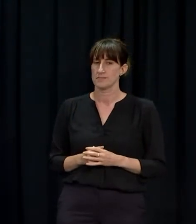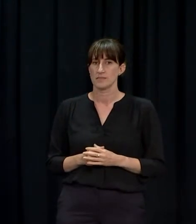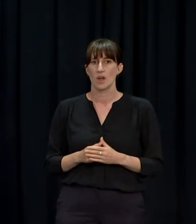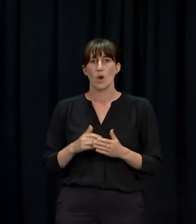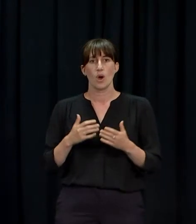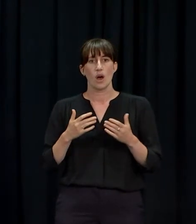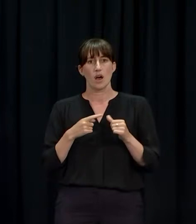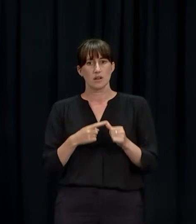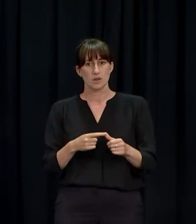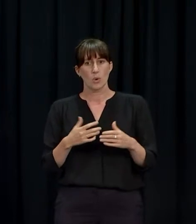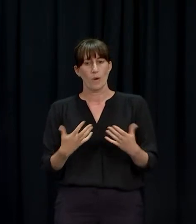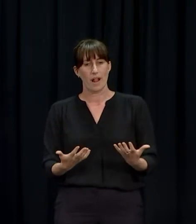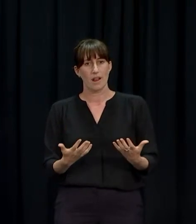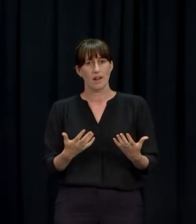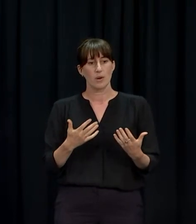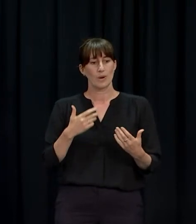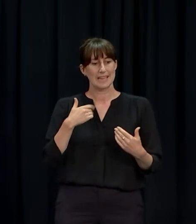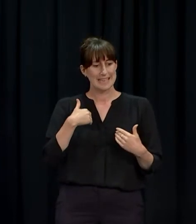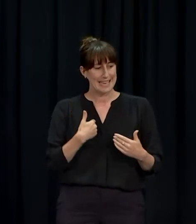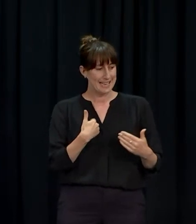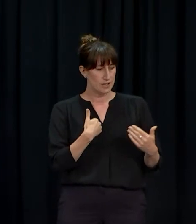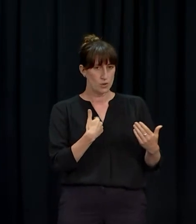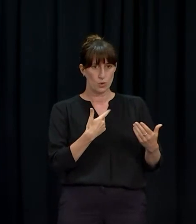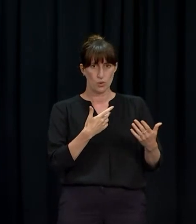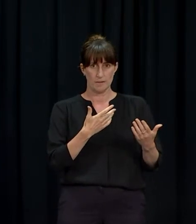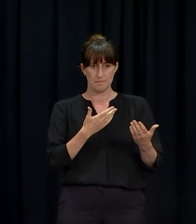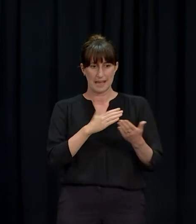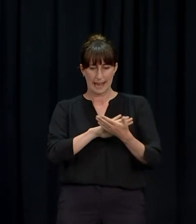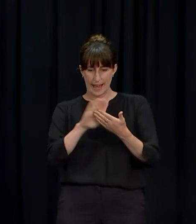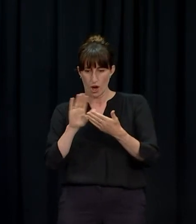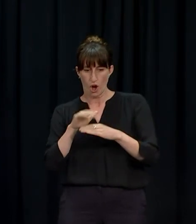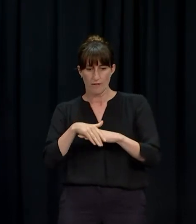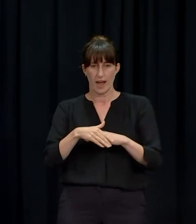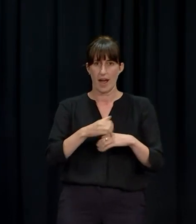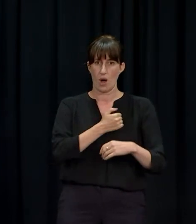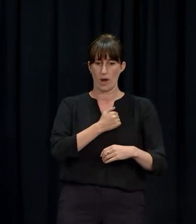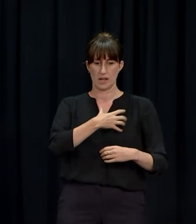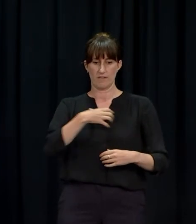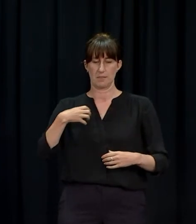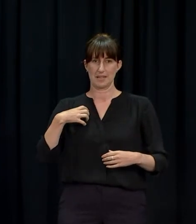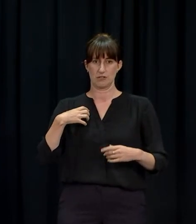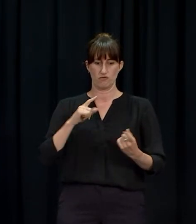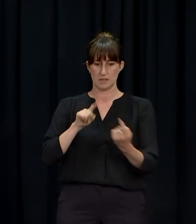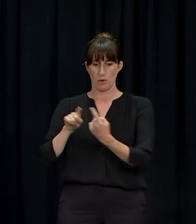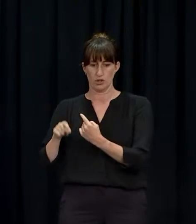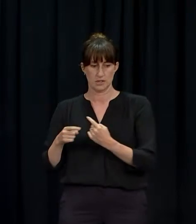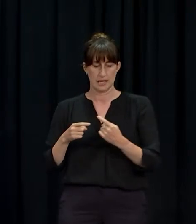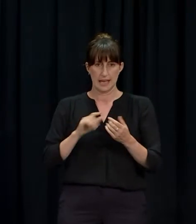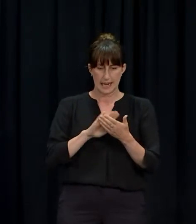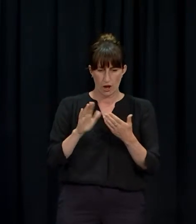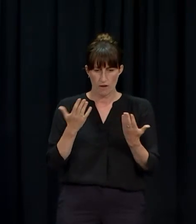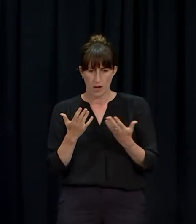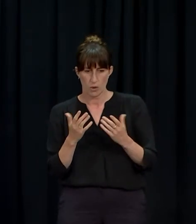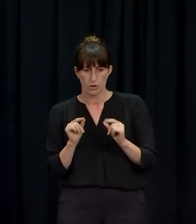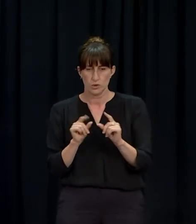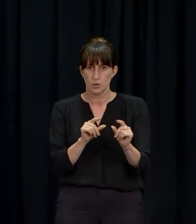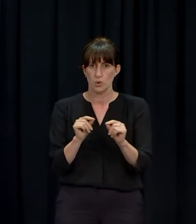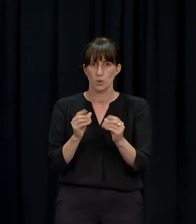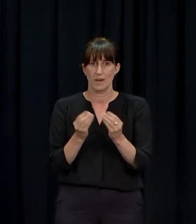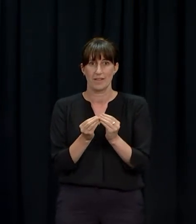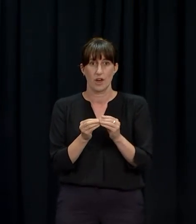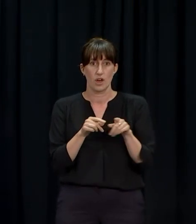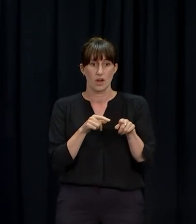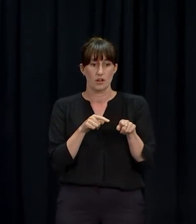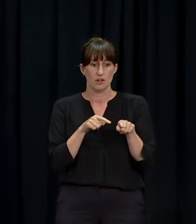oversight of the parts of the government response, the contact tracing, for example, and are able to move the resources around within that. But